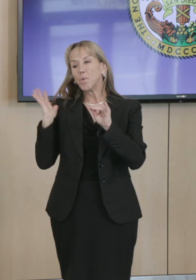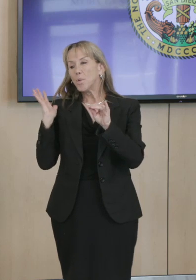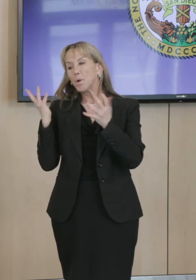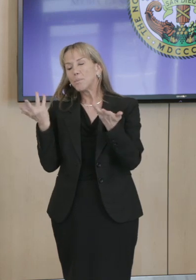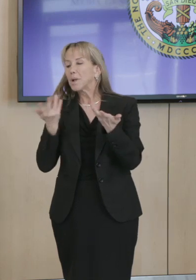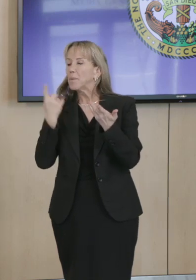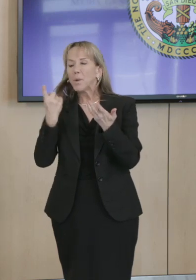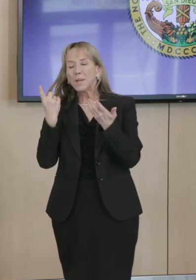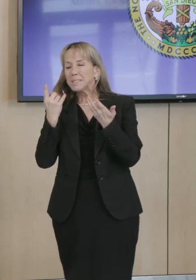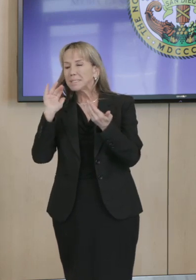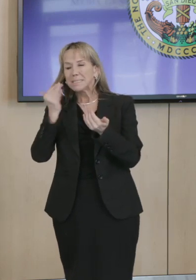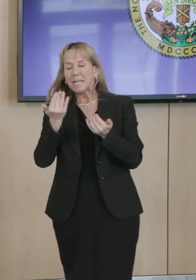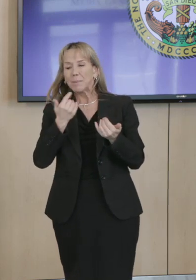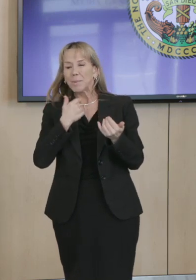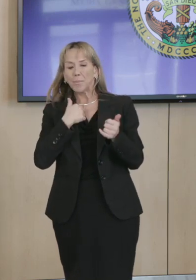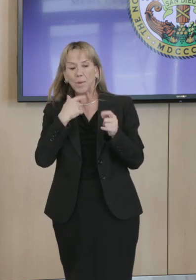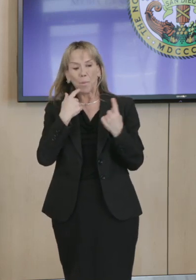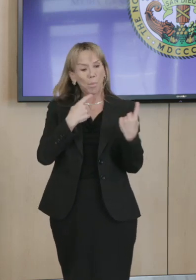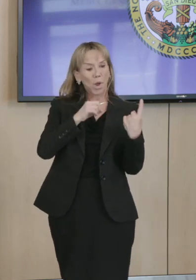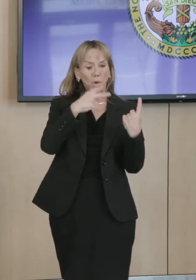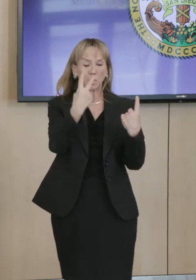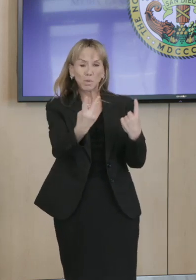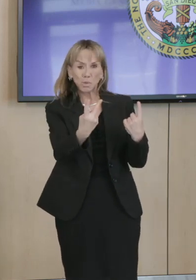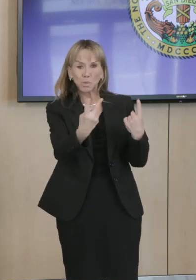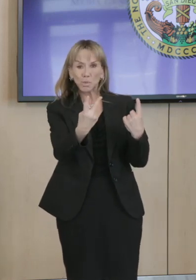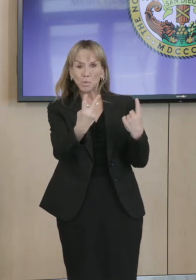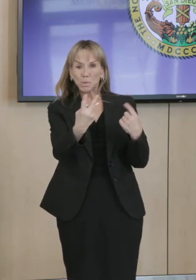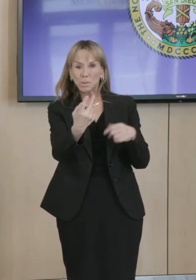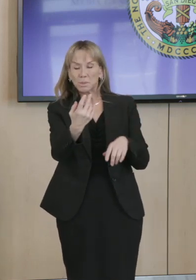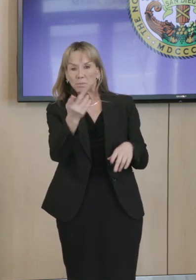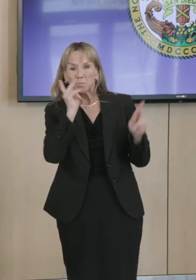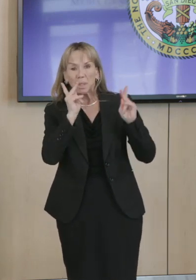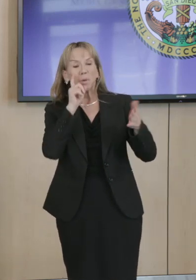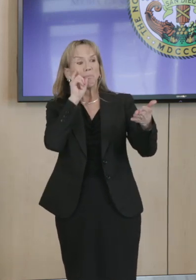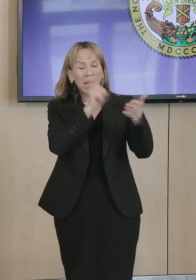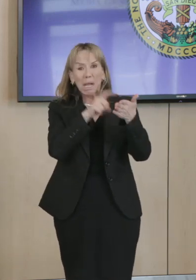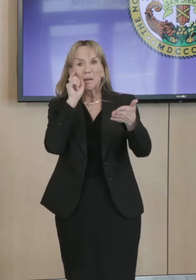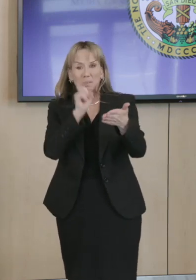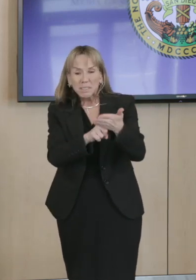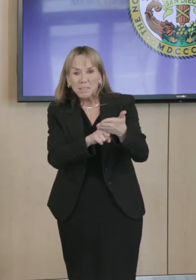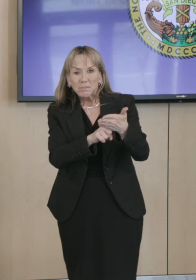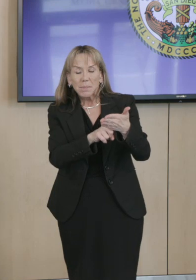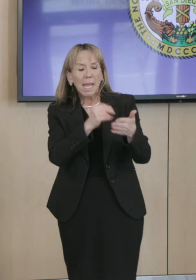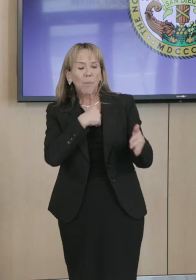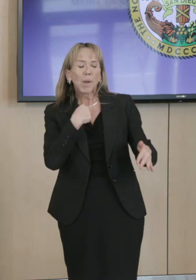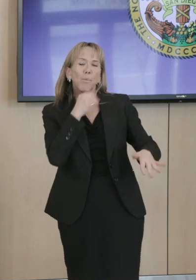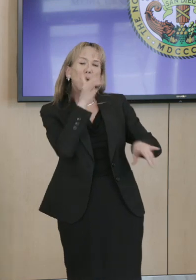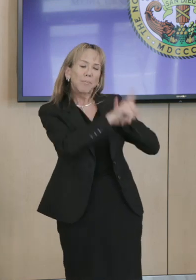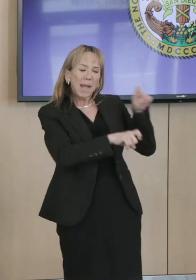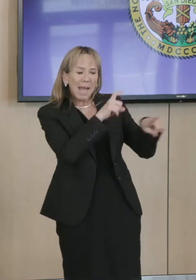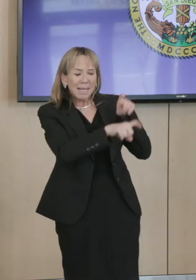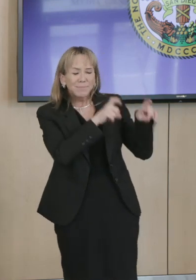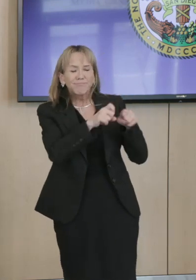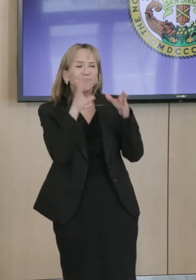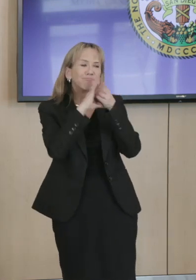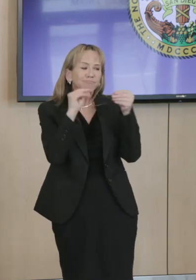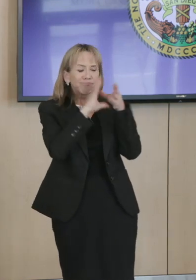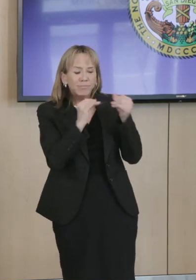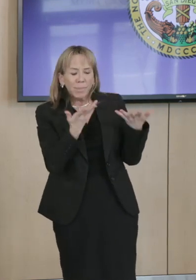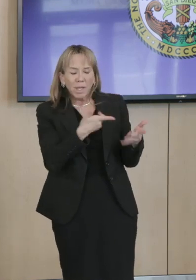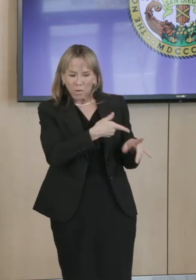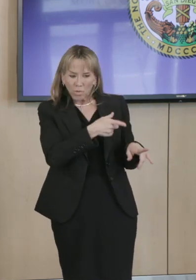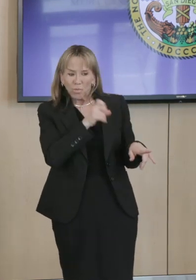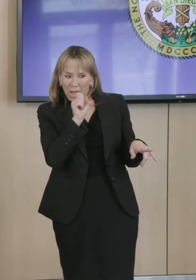individuals very specifically when we do these close contact investigations and ask those usual household members to stay at